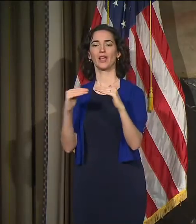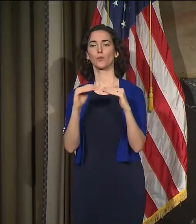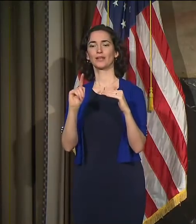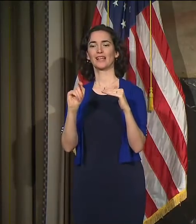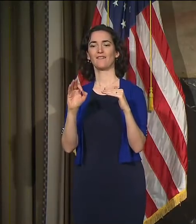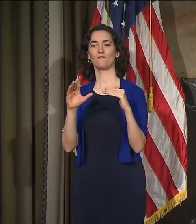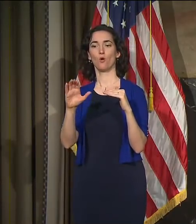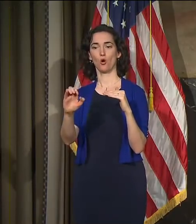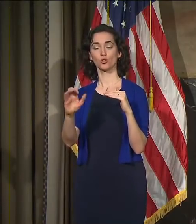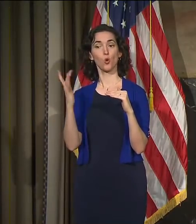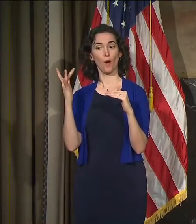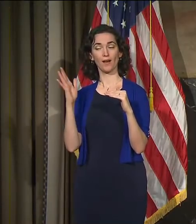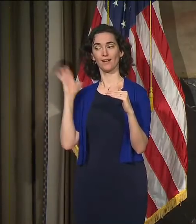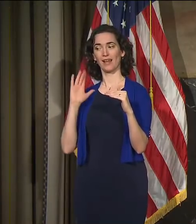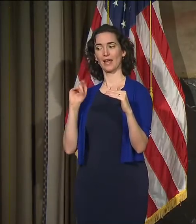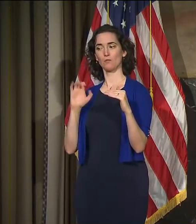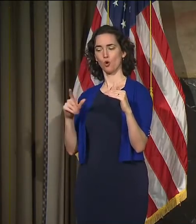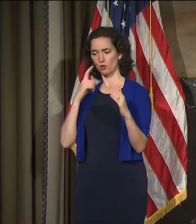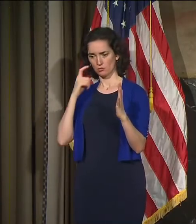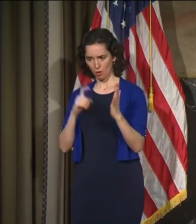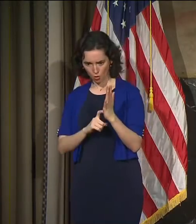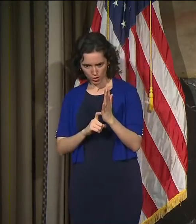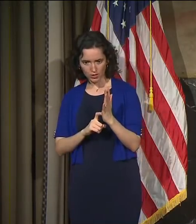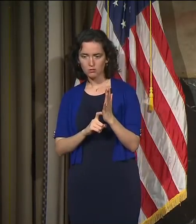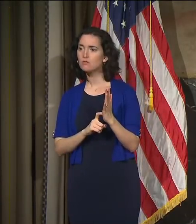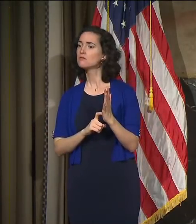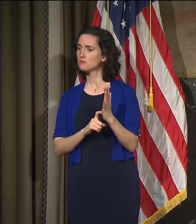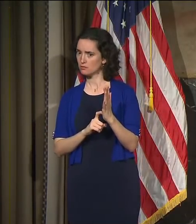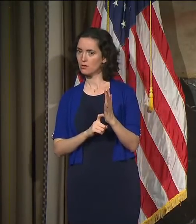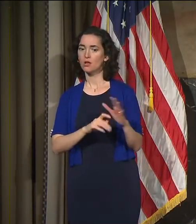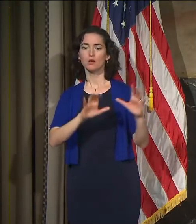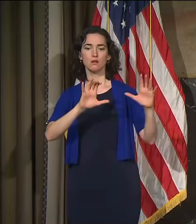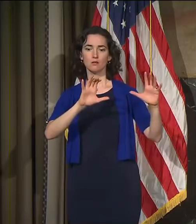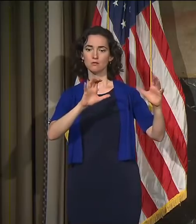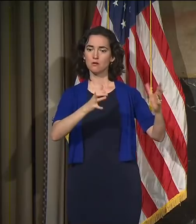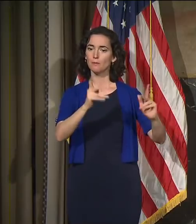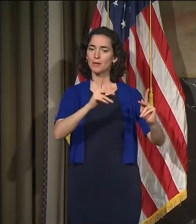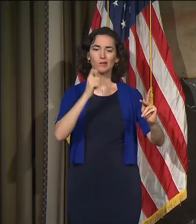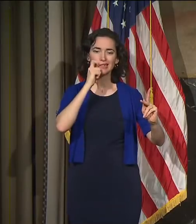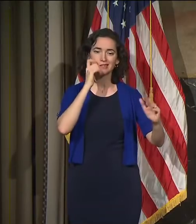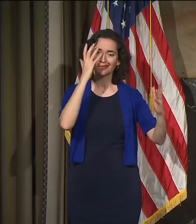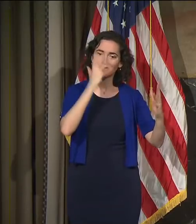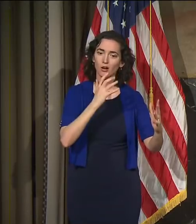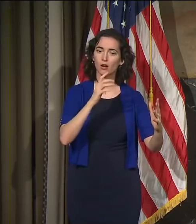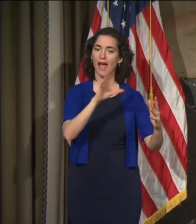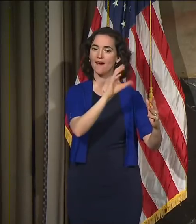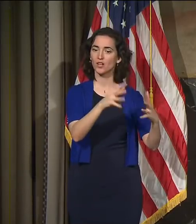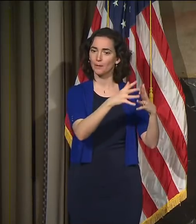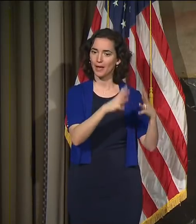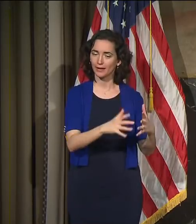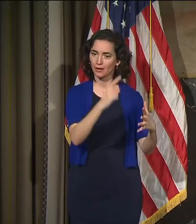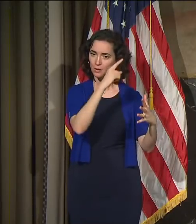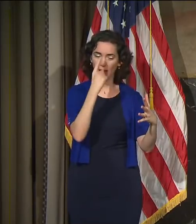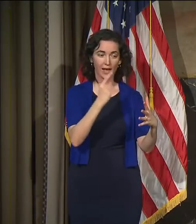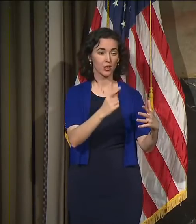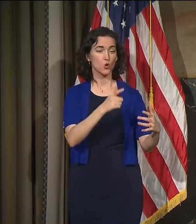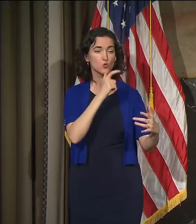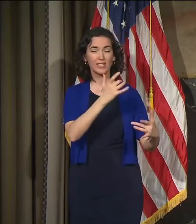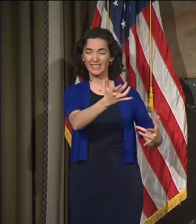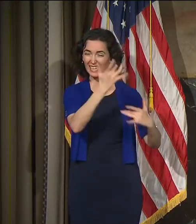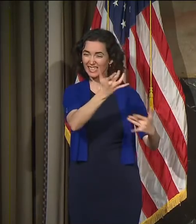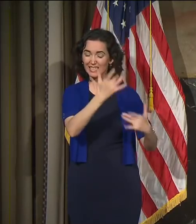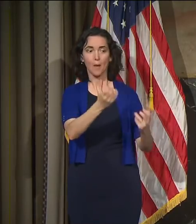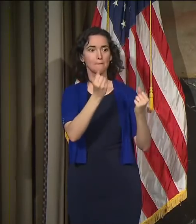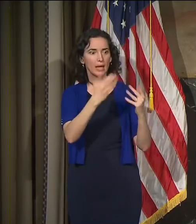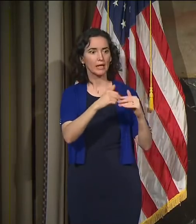April that African Americans were grossly overrepresented among those who were seriously ill, hospitalized,